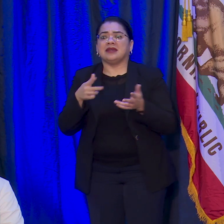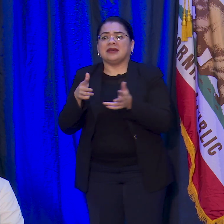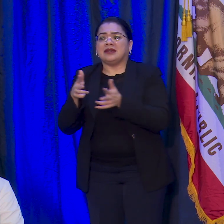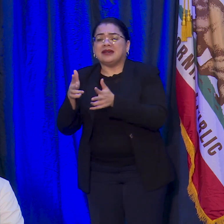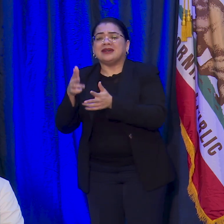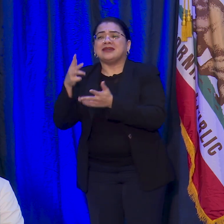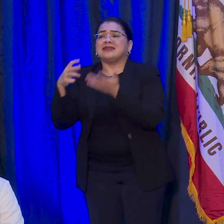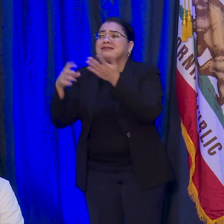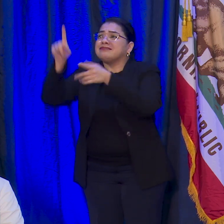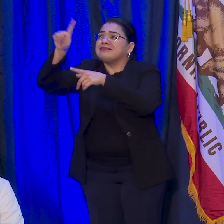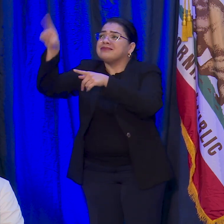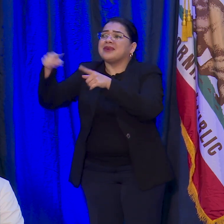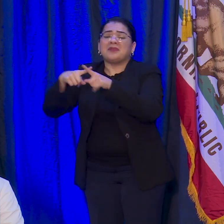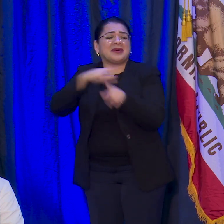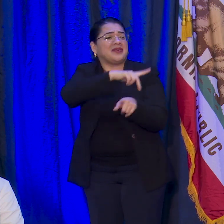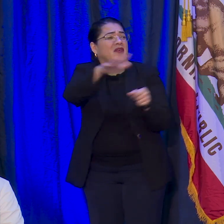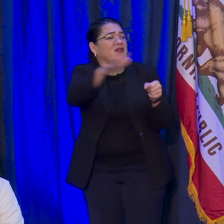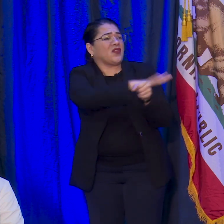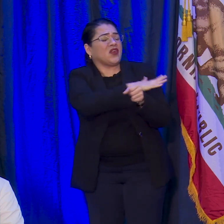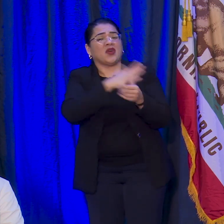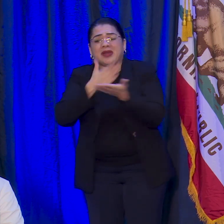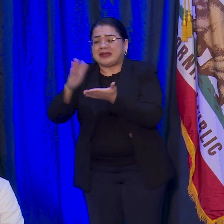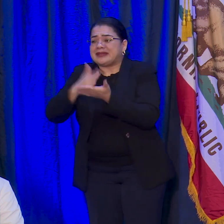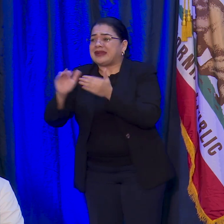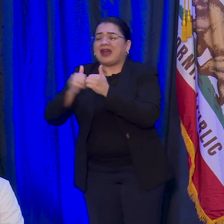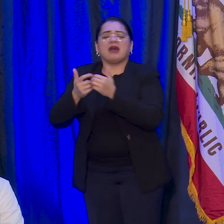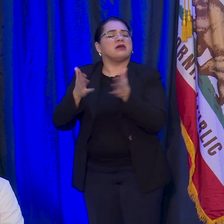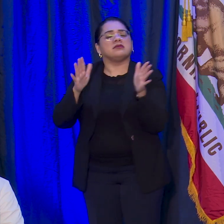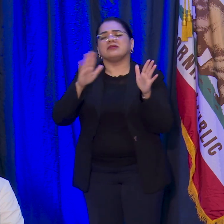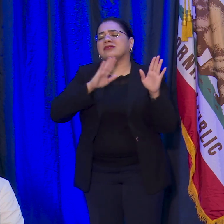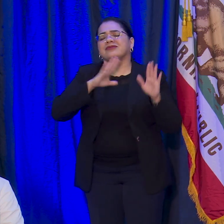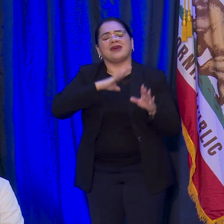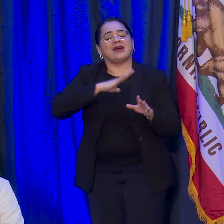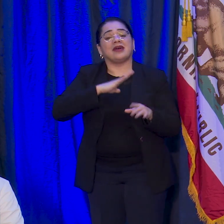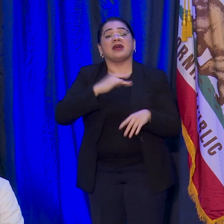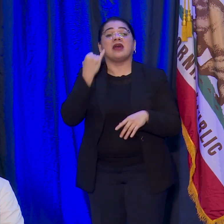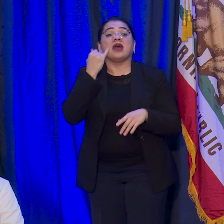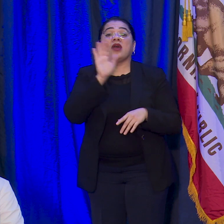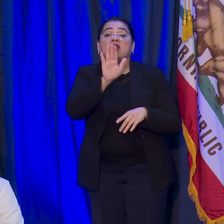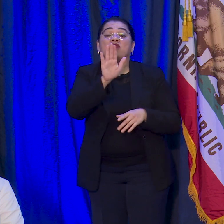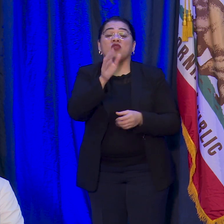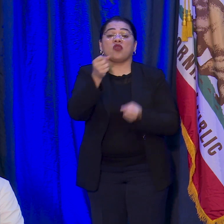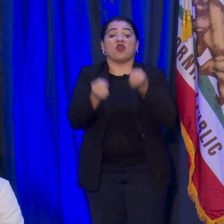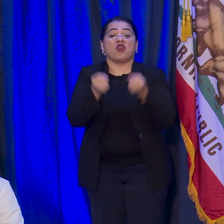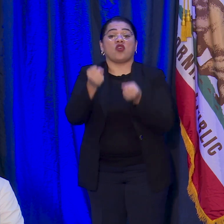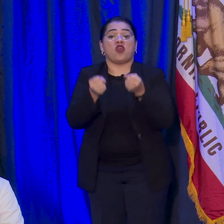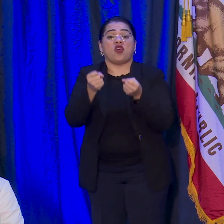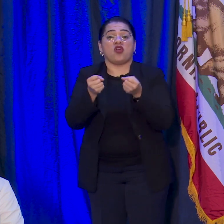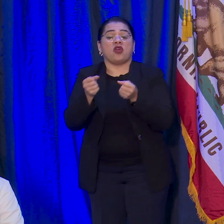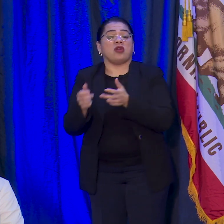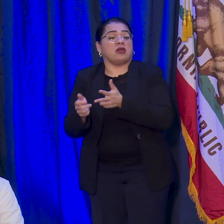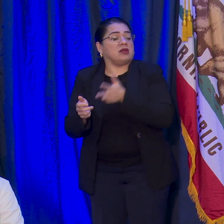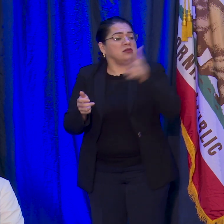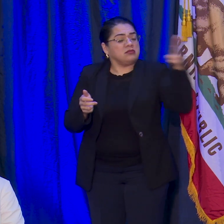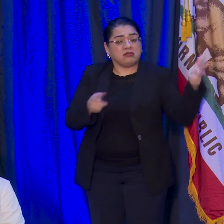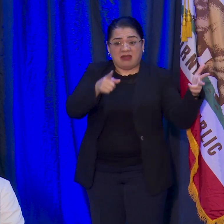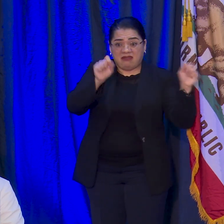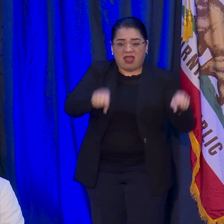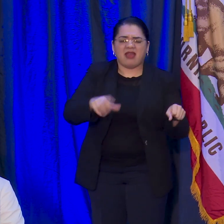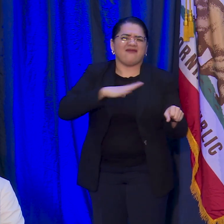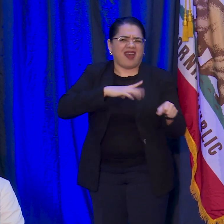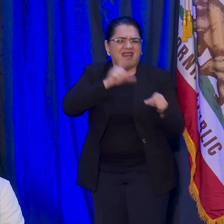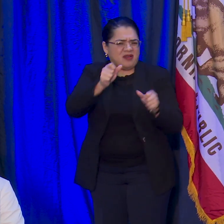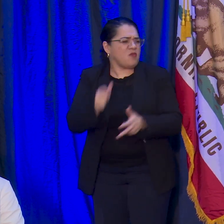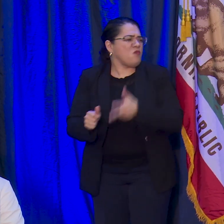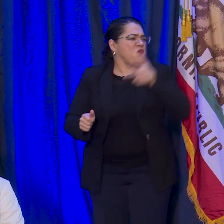sweeping. If you can move your car, if you're not in an impacted neighborhood, please move your car so we can come by and street sweep. We are still street